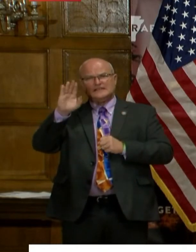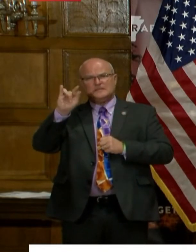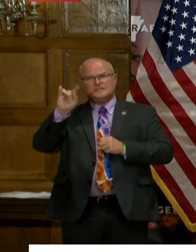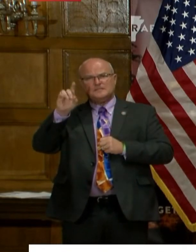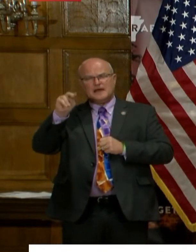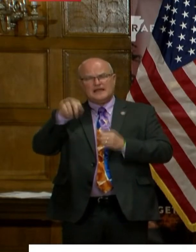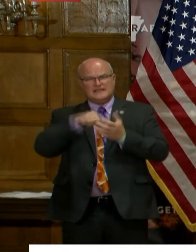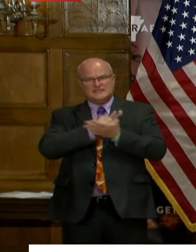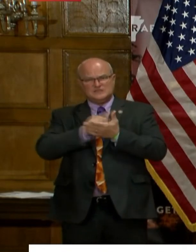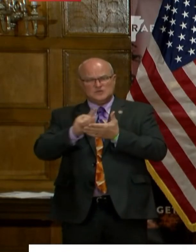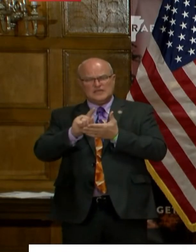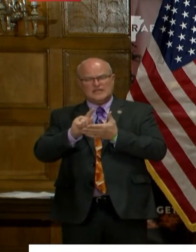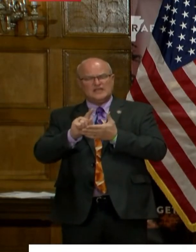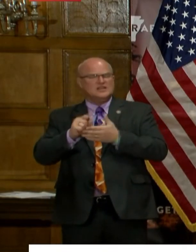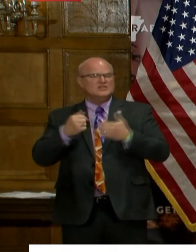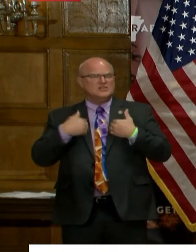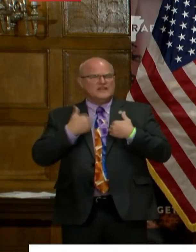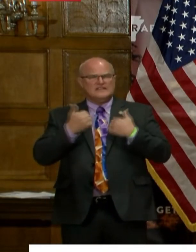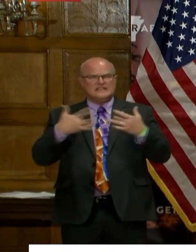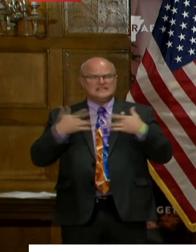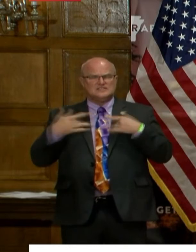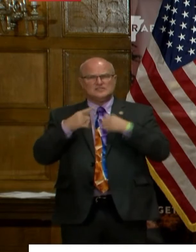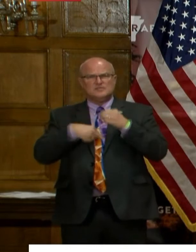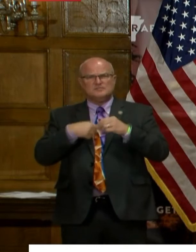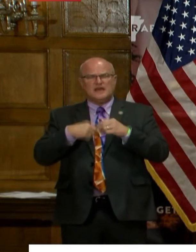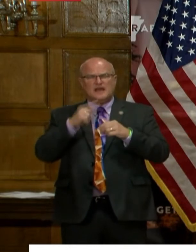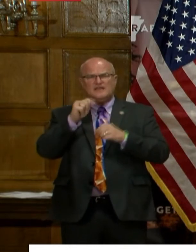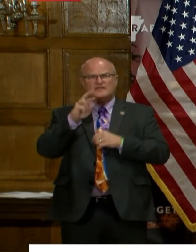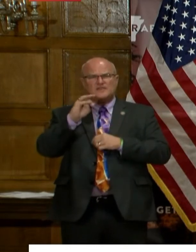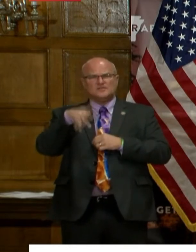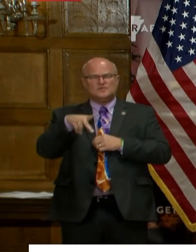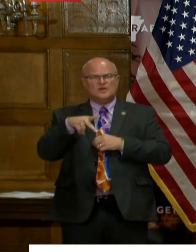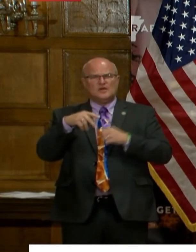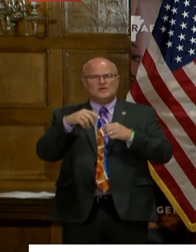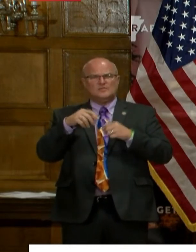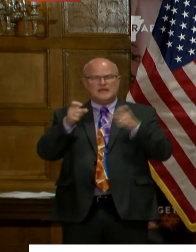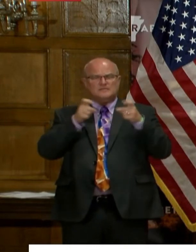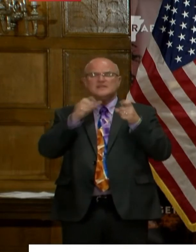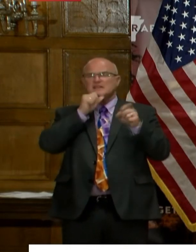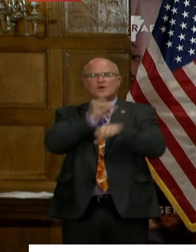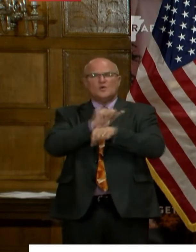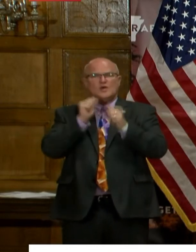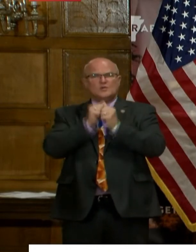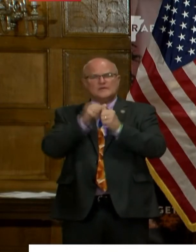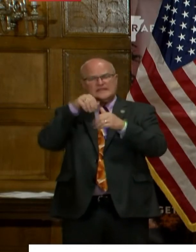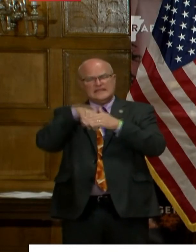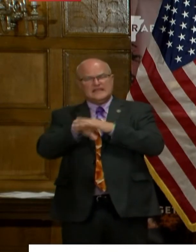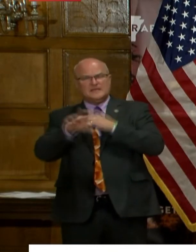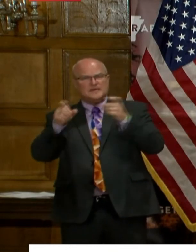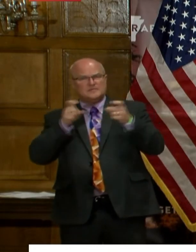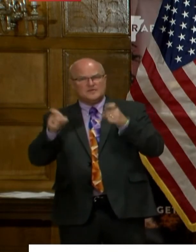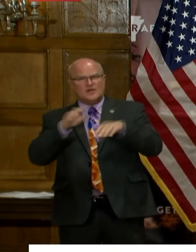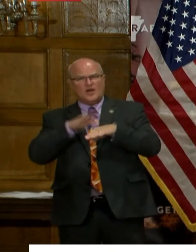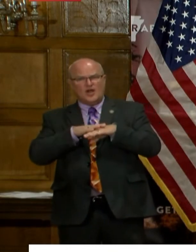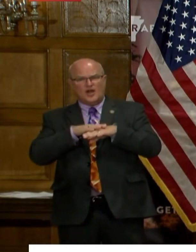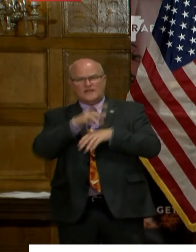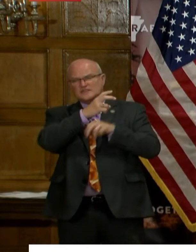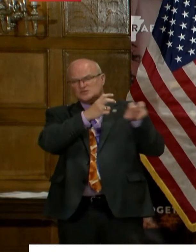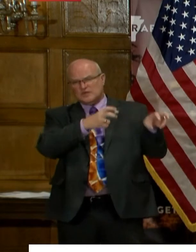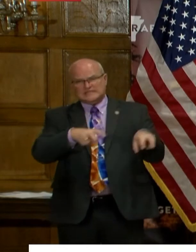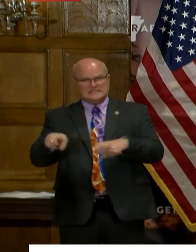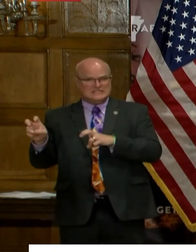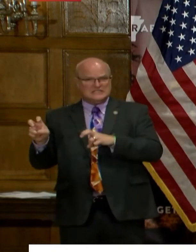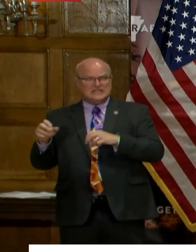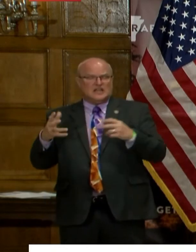week, do you have any concerns about the Trump administration not working with the incoming administration on the